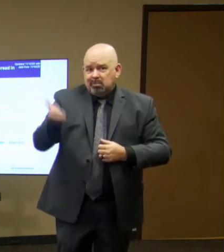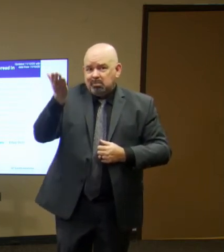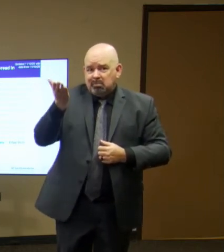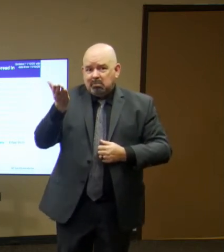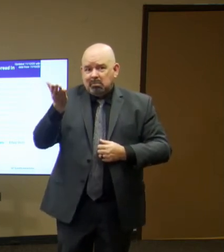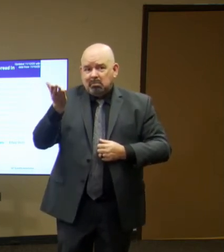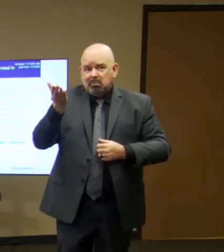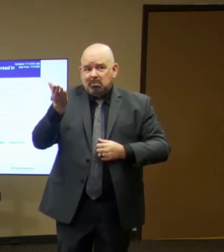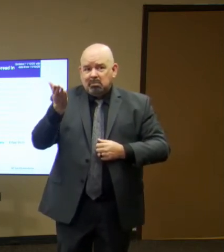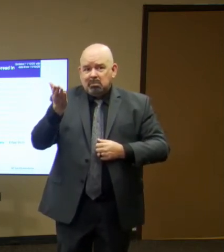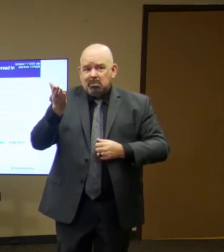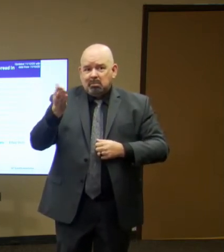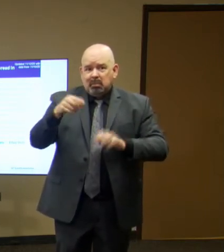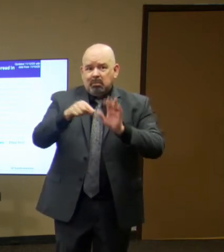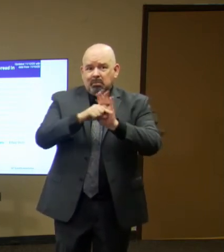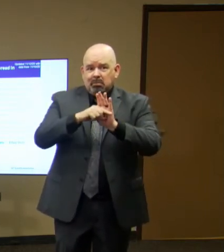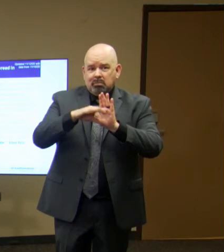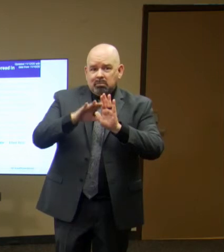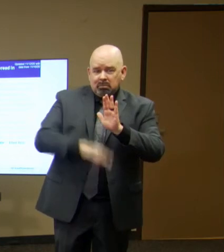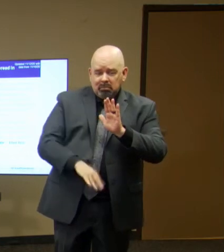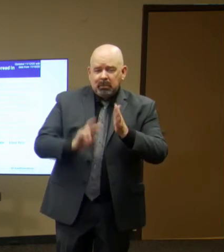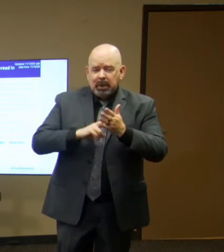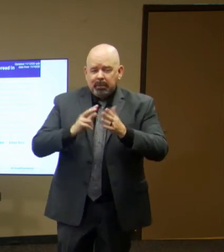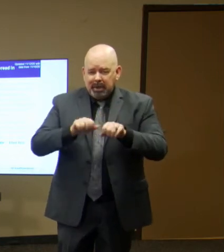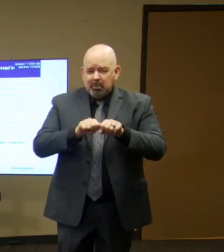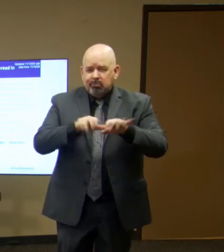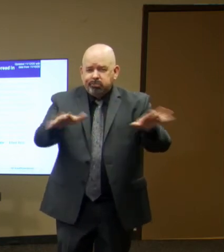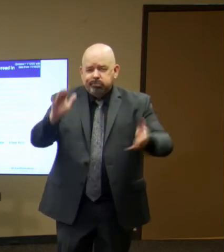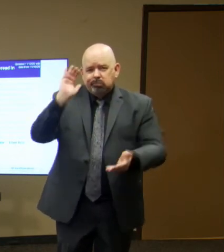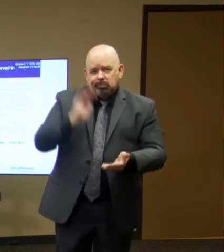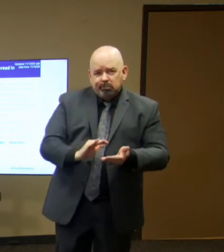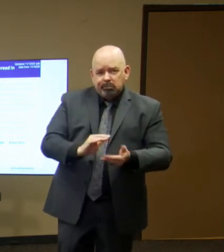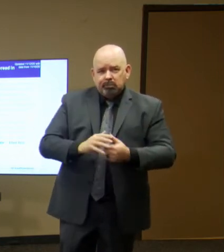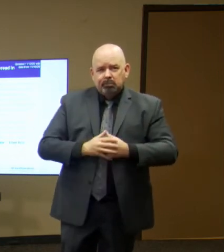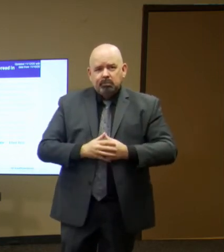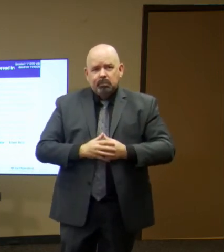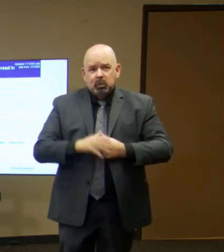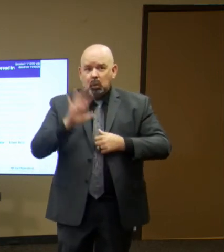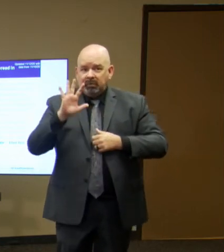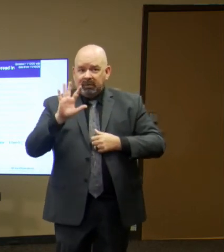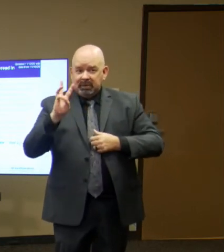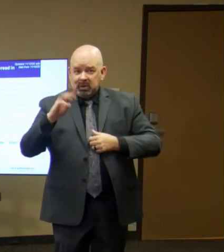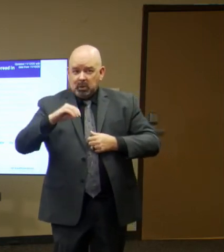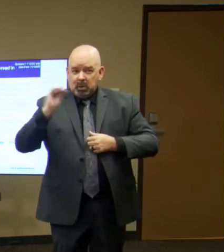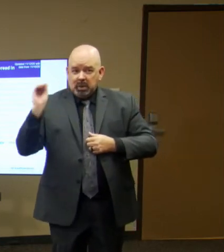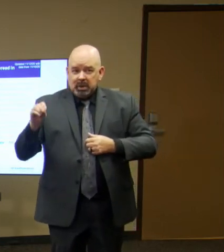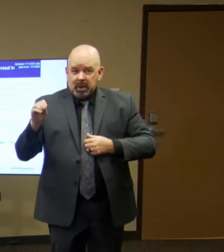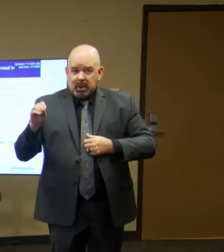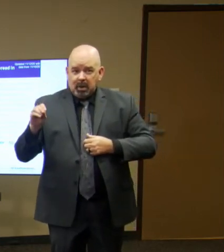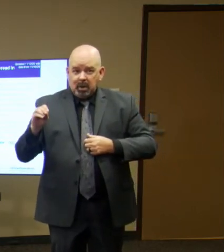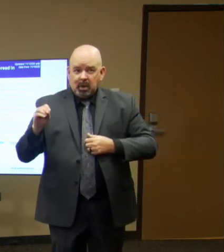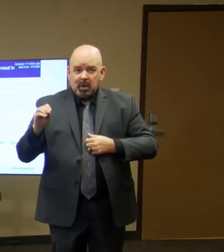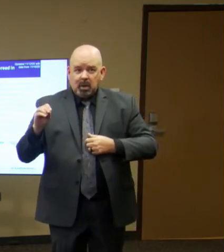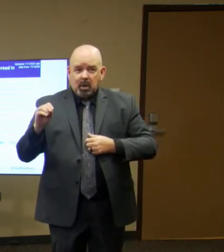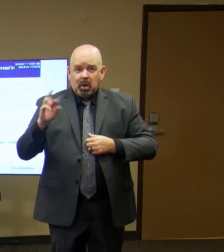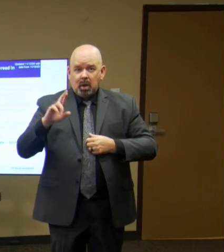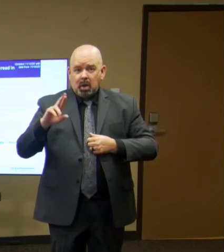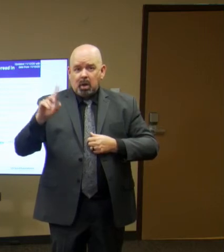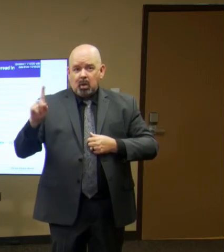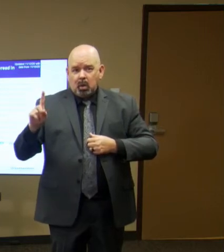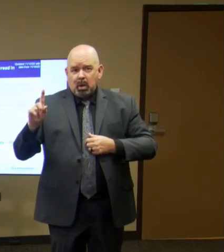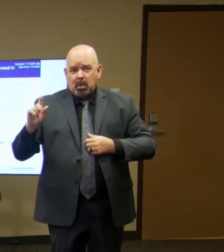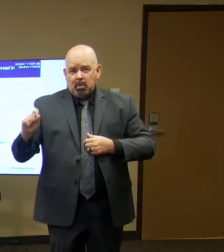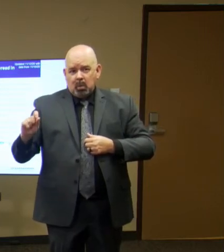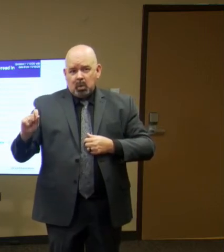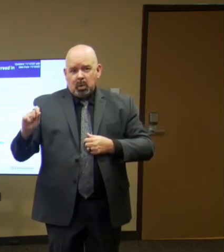at 56% compliance and an R0 factor of 1.25, it means that 1,000